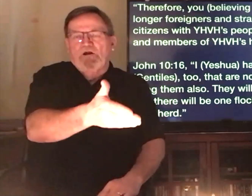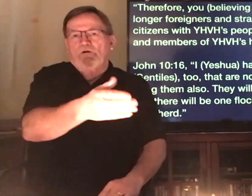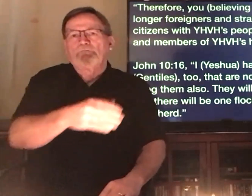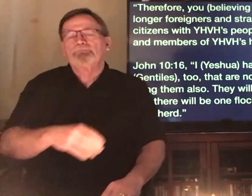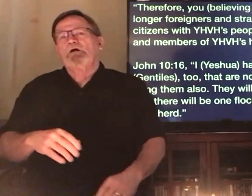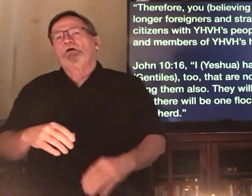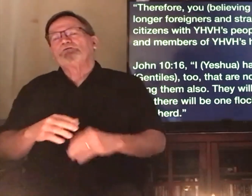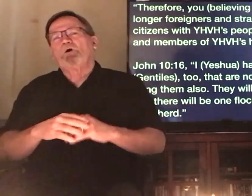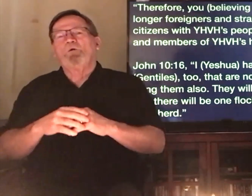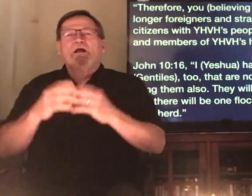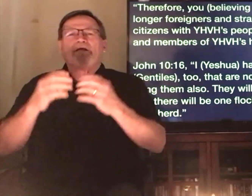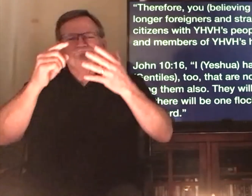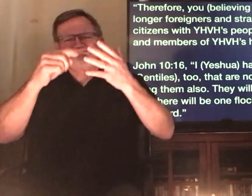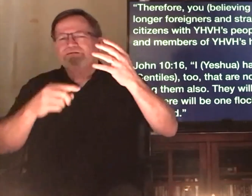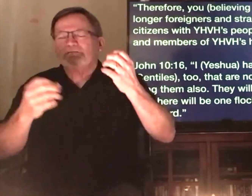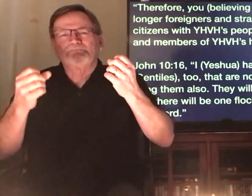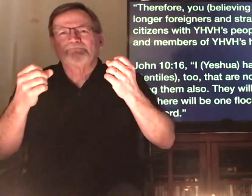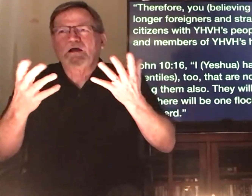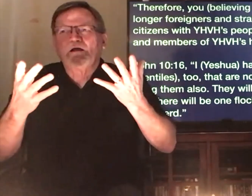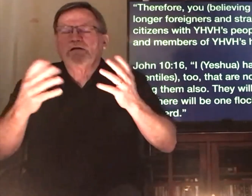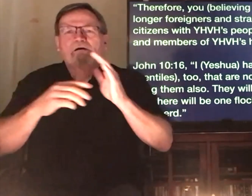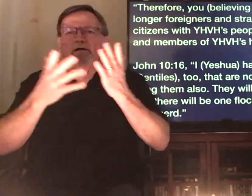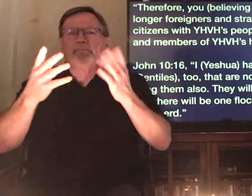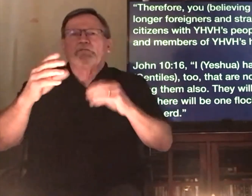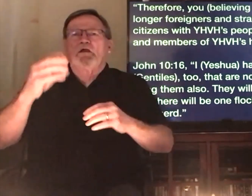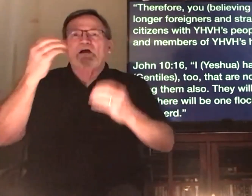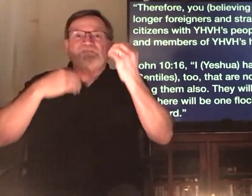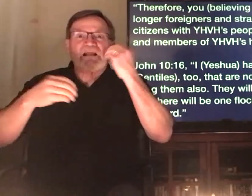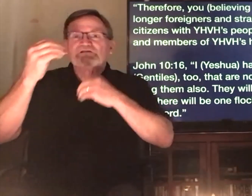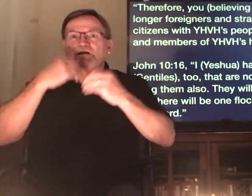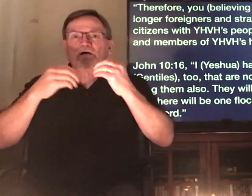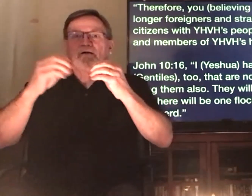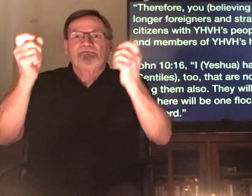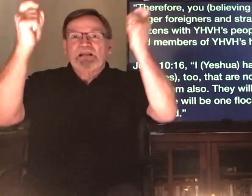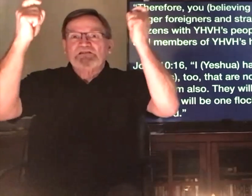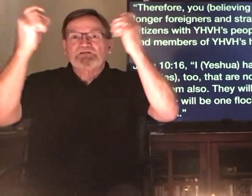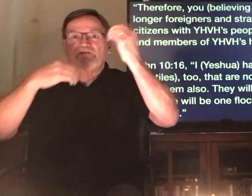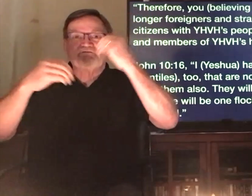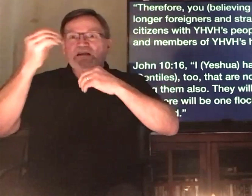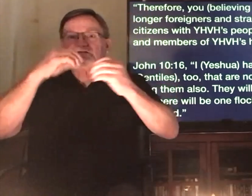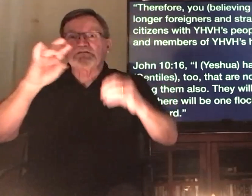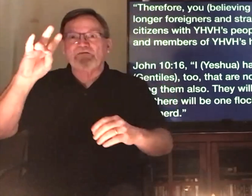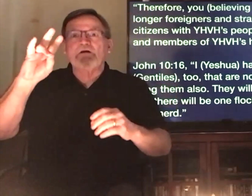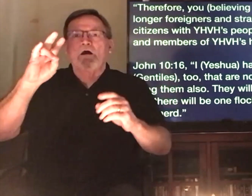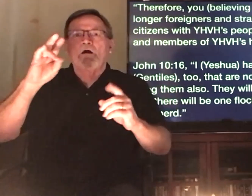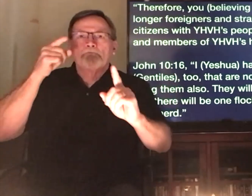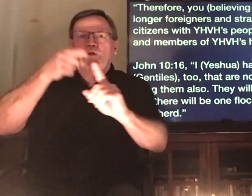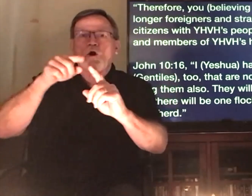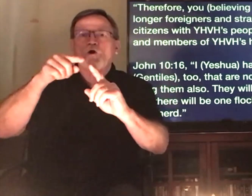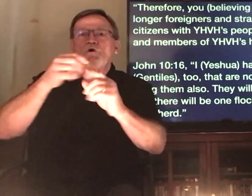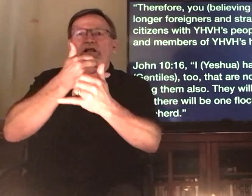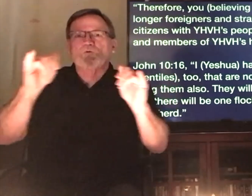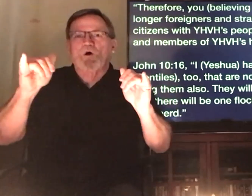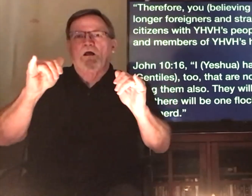fellowship with Yahweh people, that believing Jews and